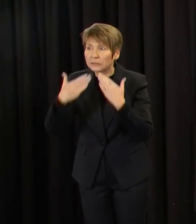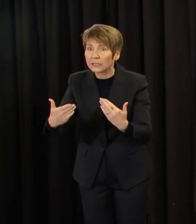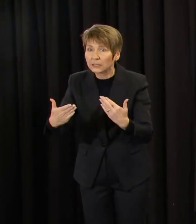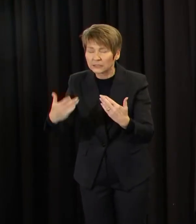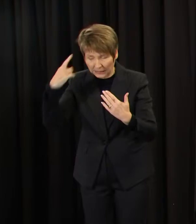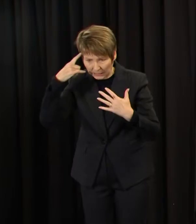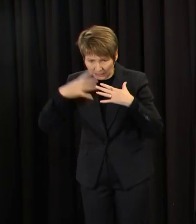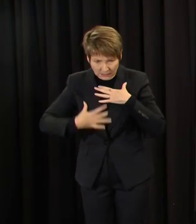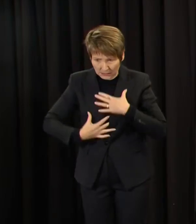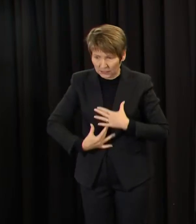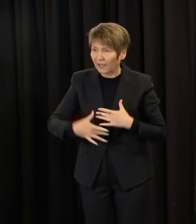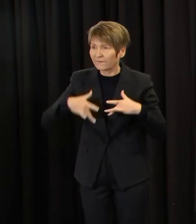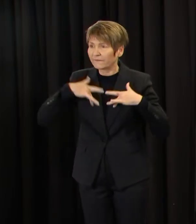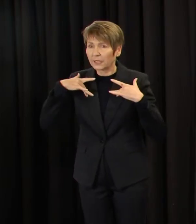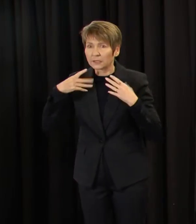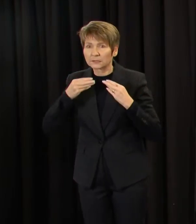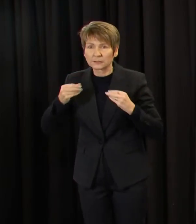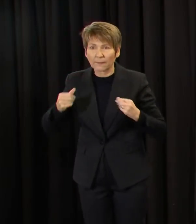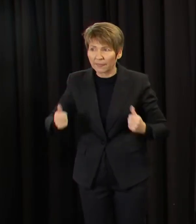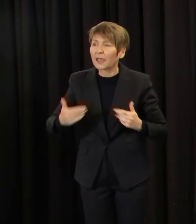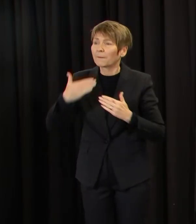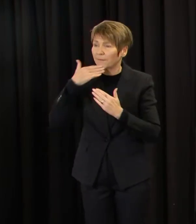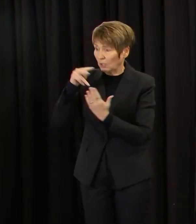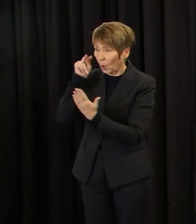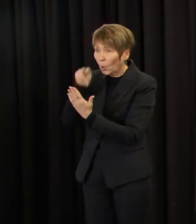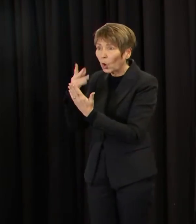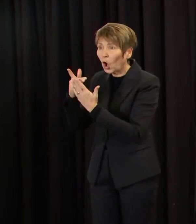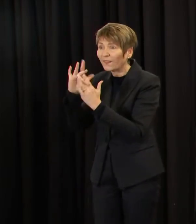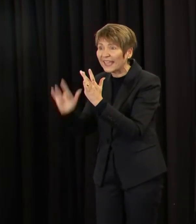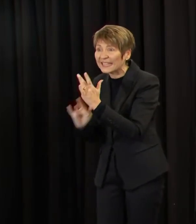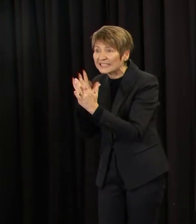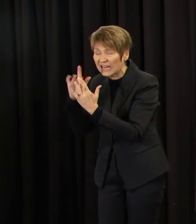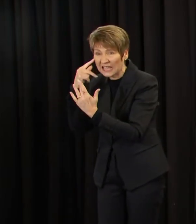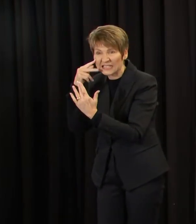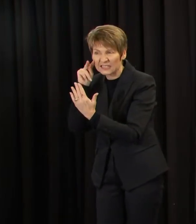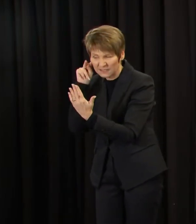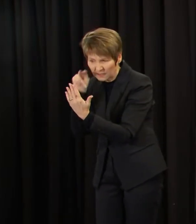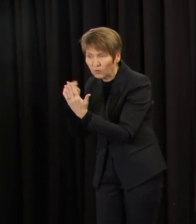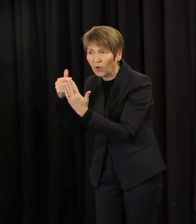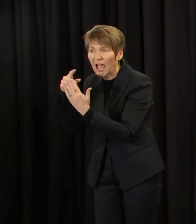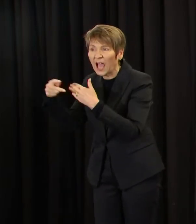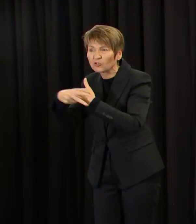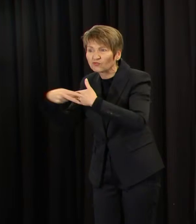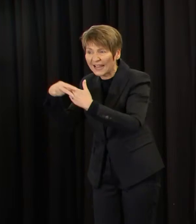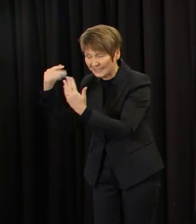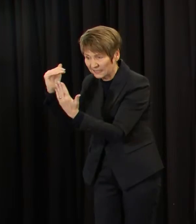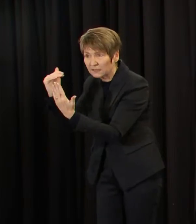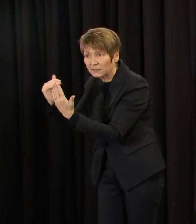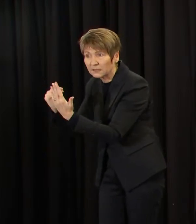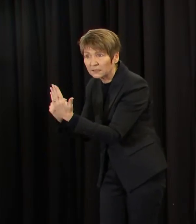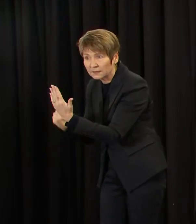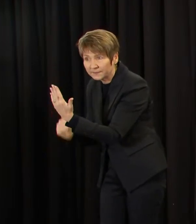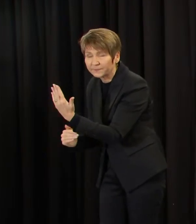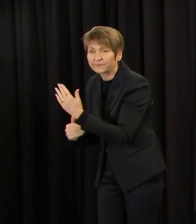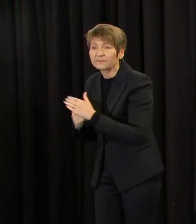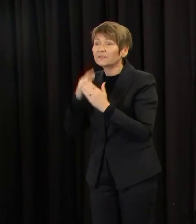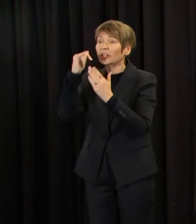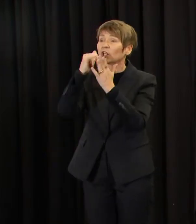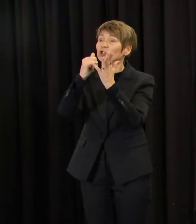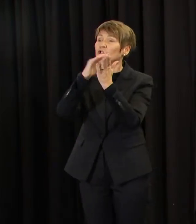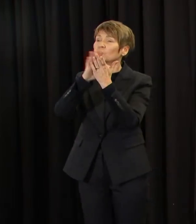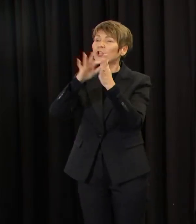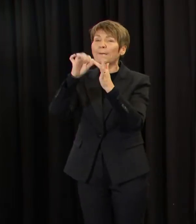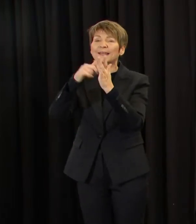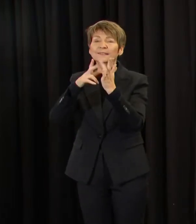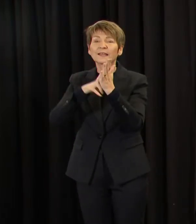contact exposure sites that you might have. In terms of our key clusters of activity, in Shepparton we now have